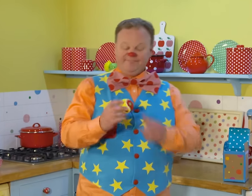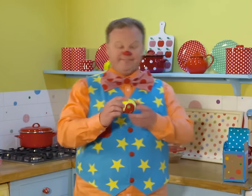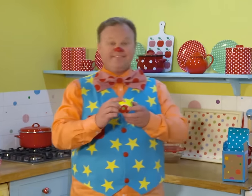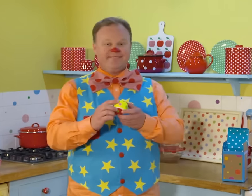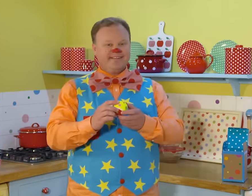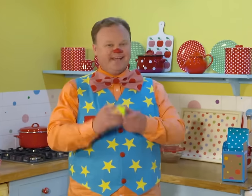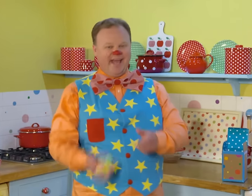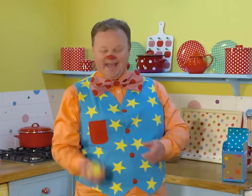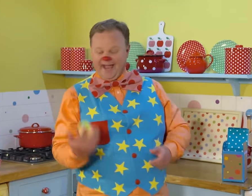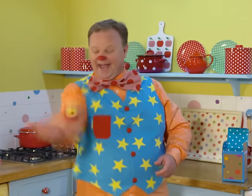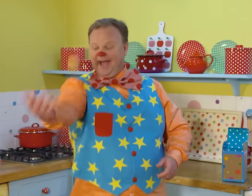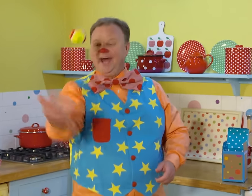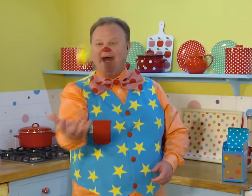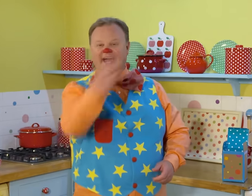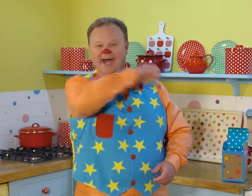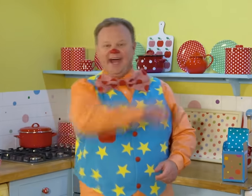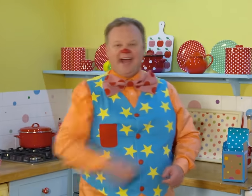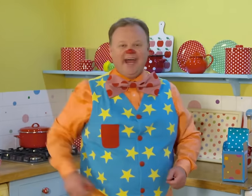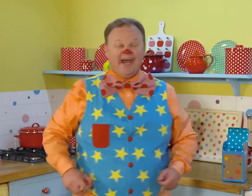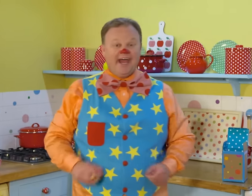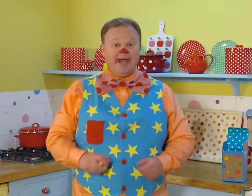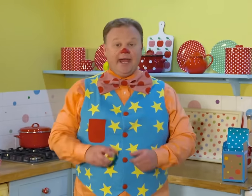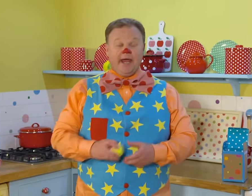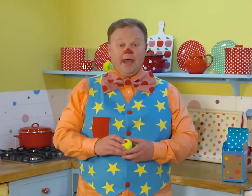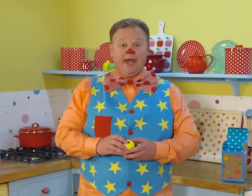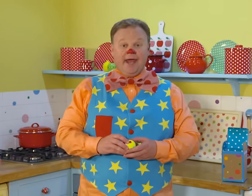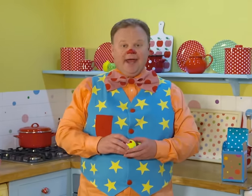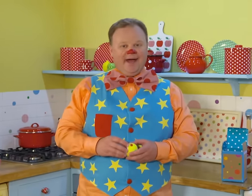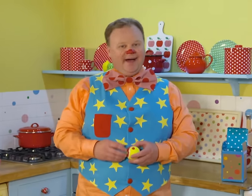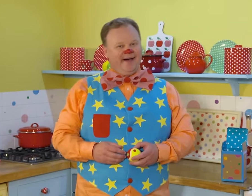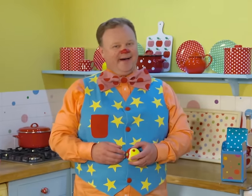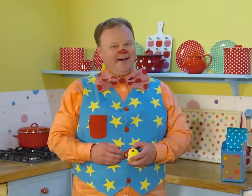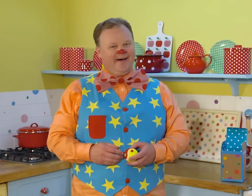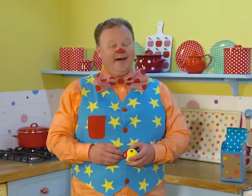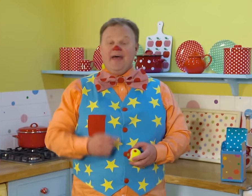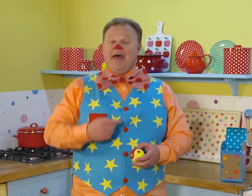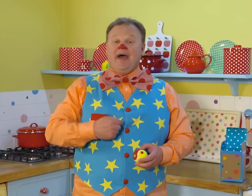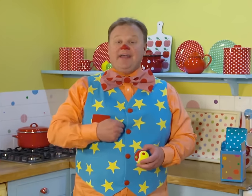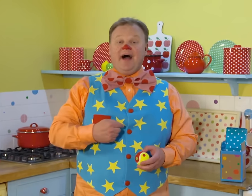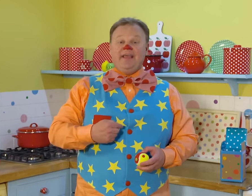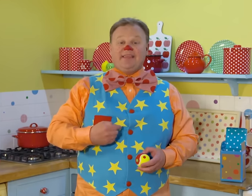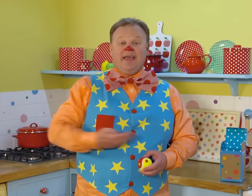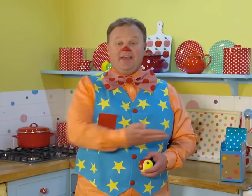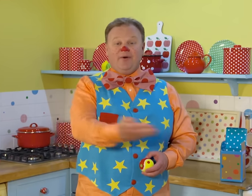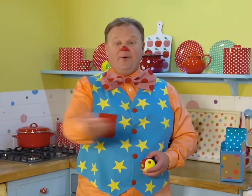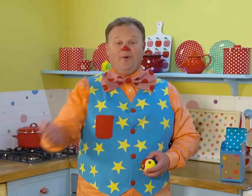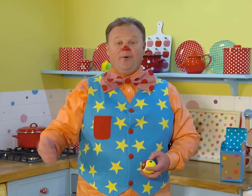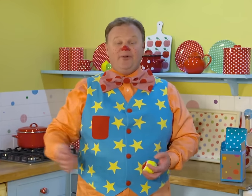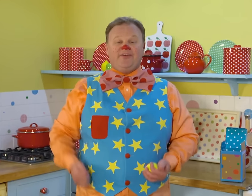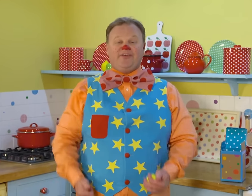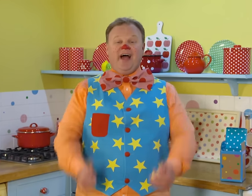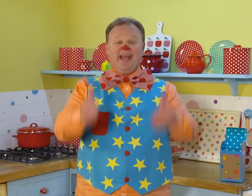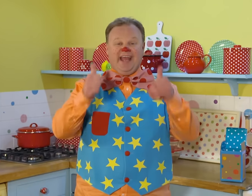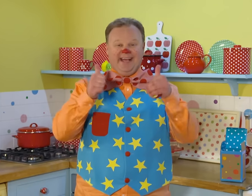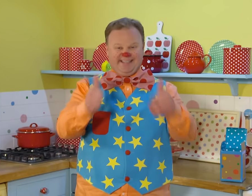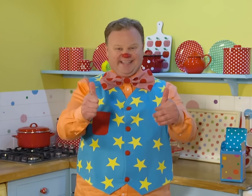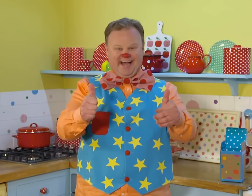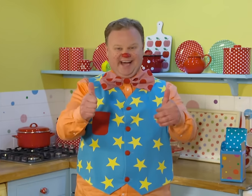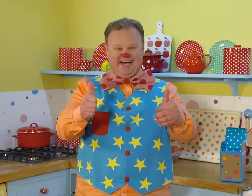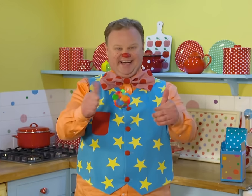you, Mr. Tumble. We think you're a star. Oh, and I think you're all shining